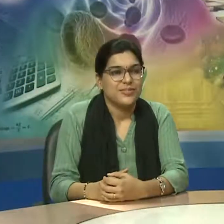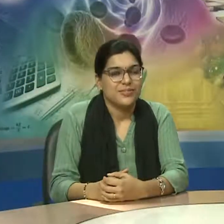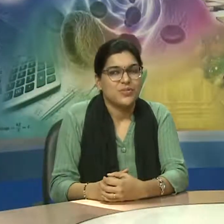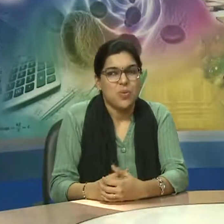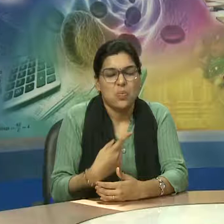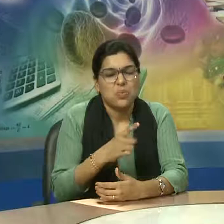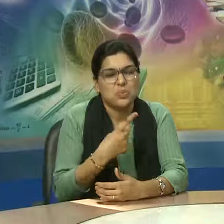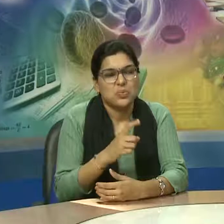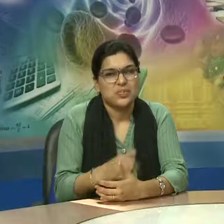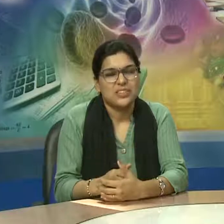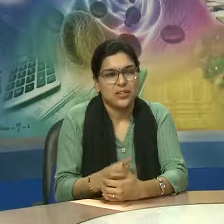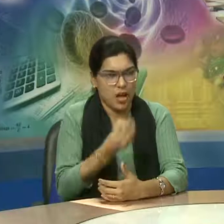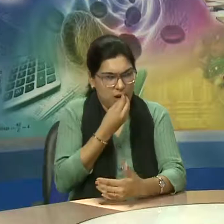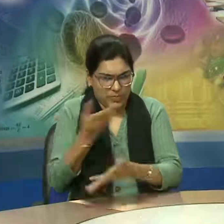When they says,